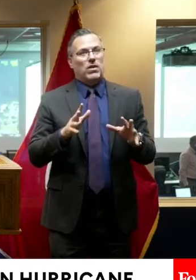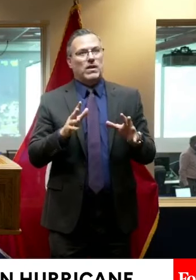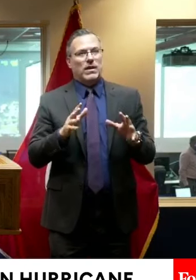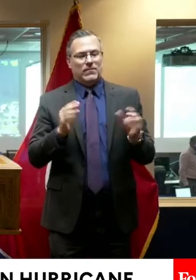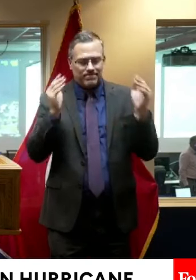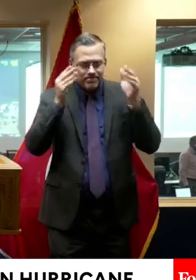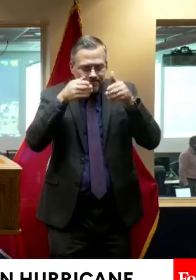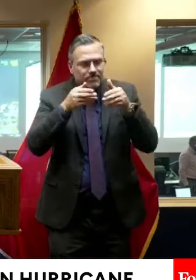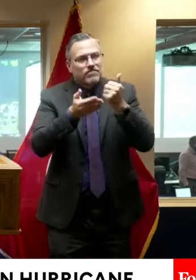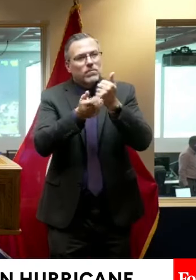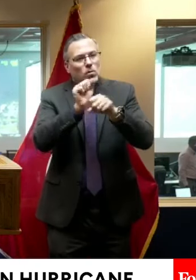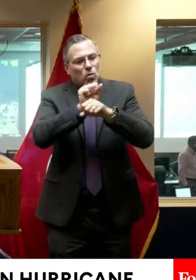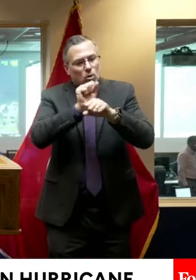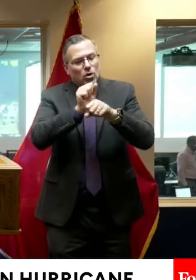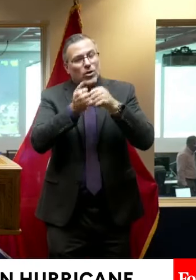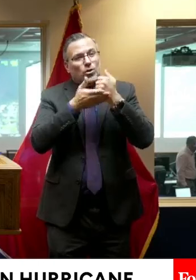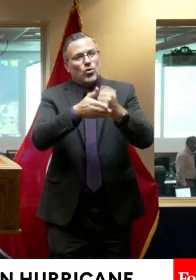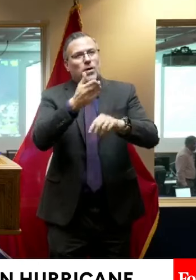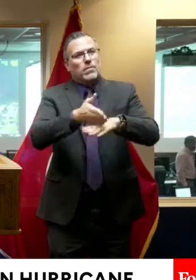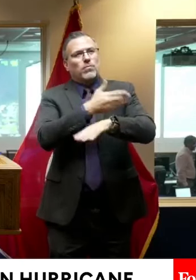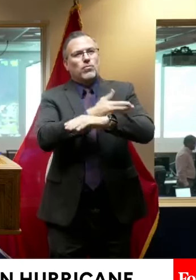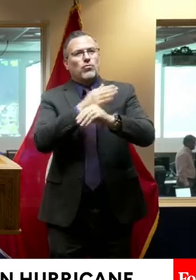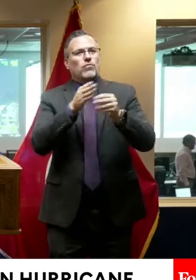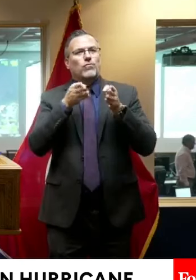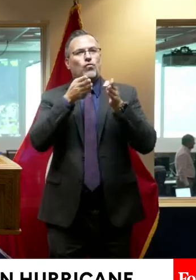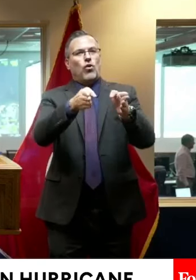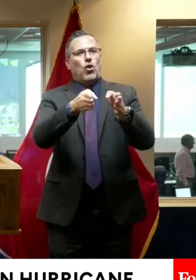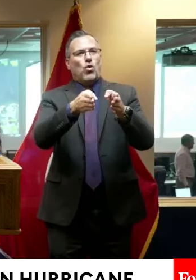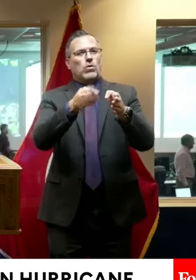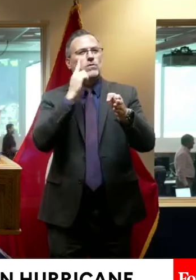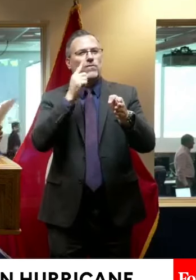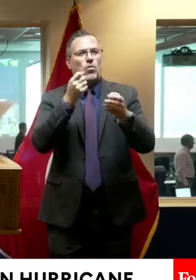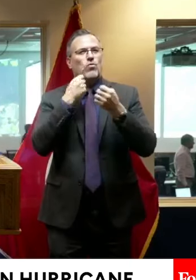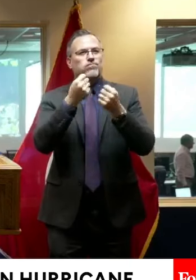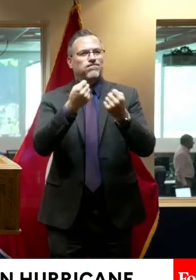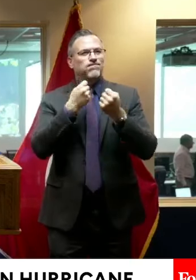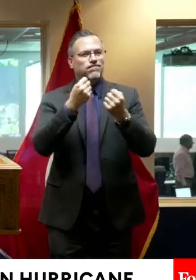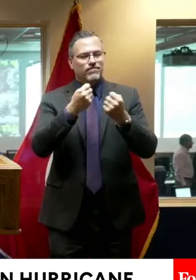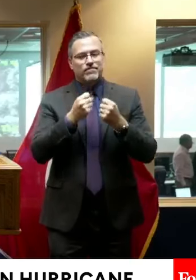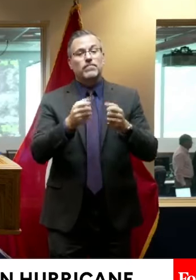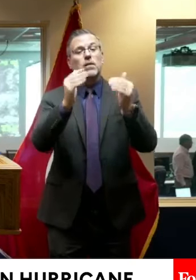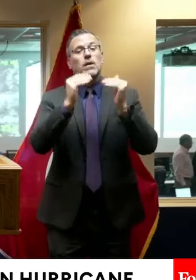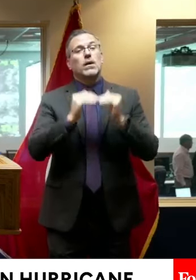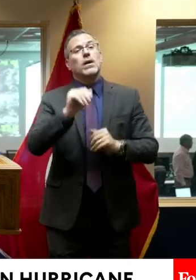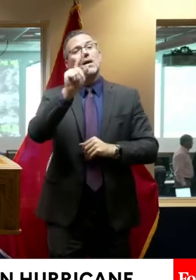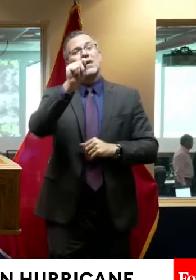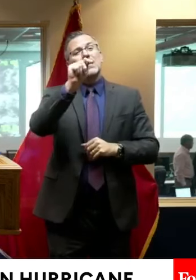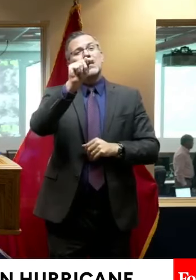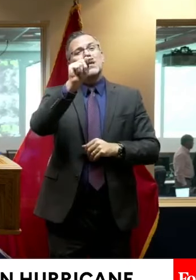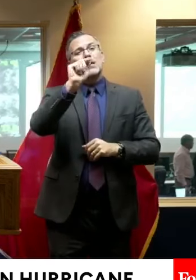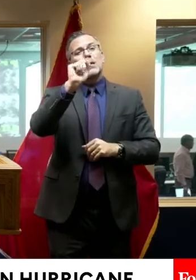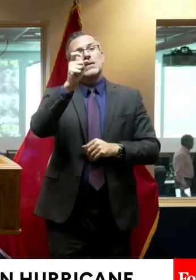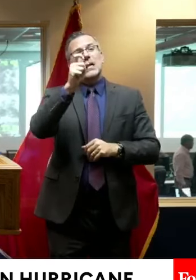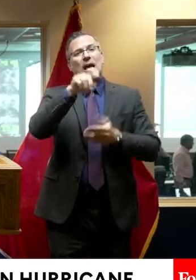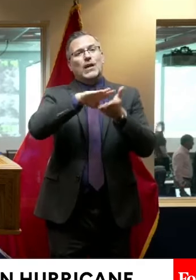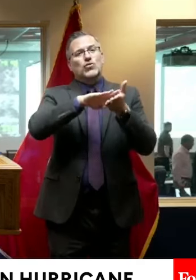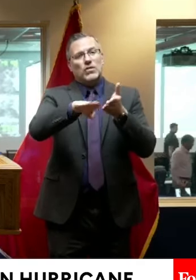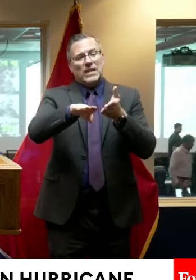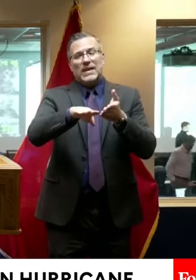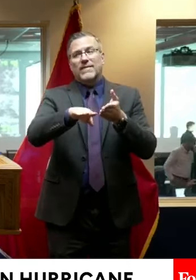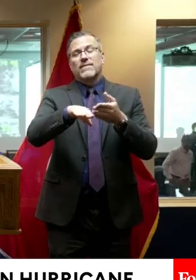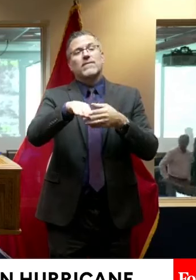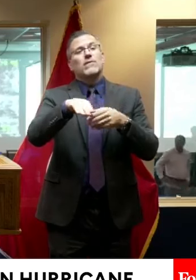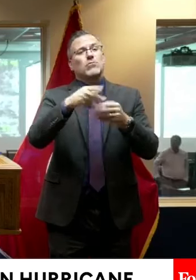to get roads up so folks can get where they need to be. We have announced tax relief programs for those in affected areas. So sales tax